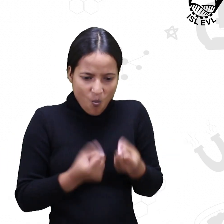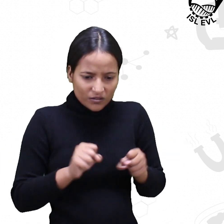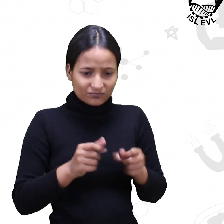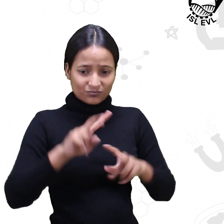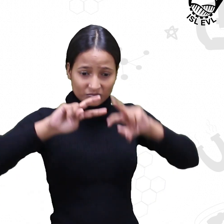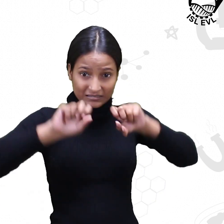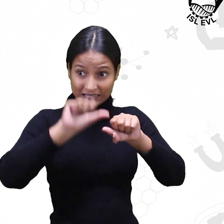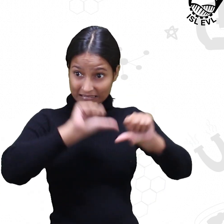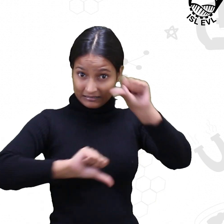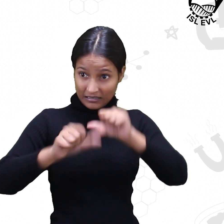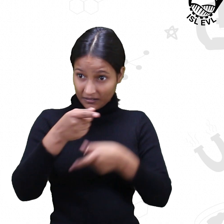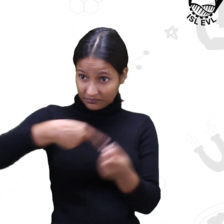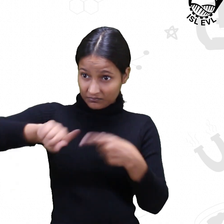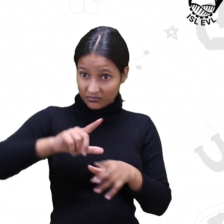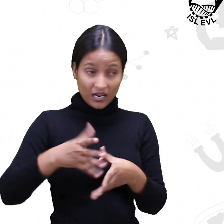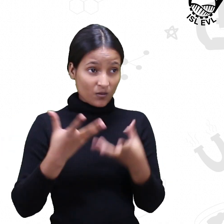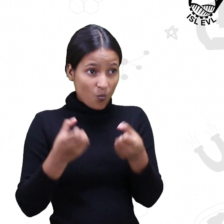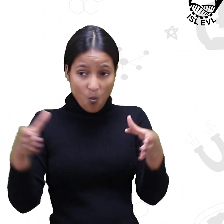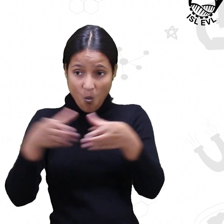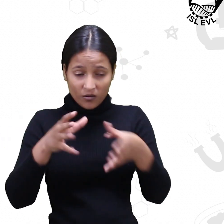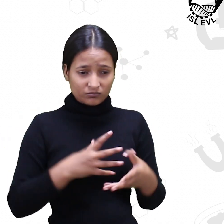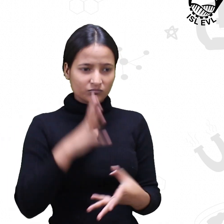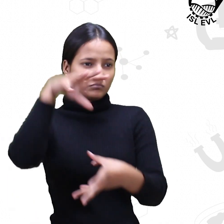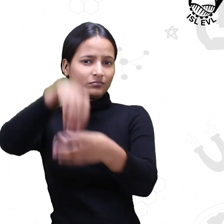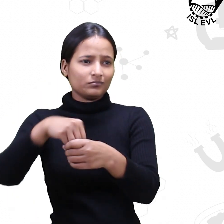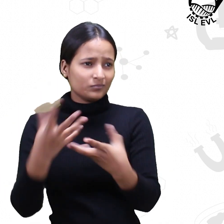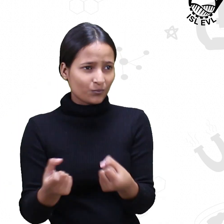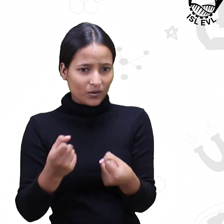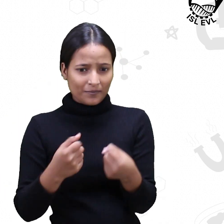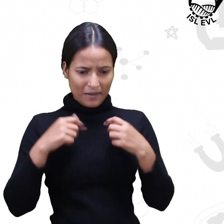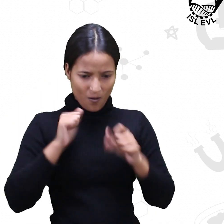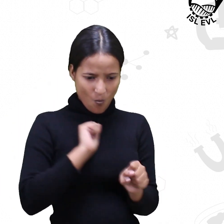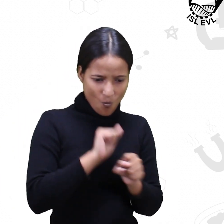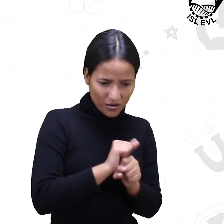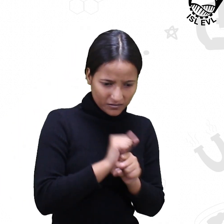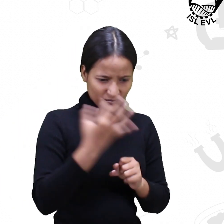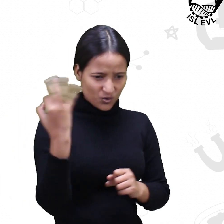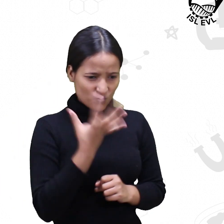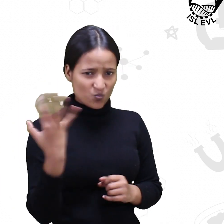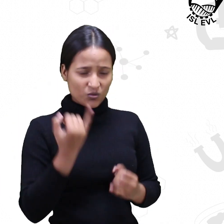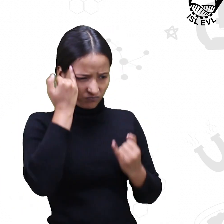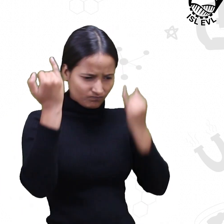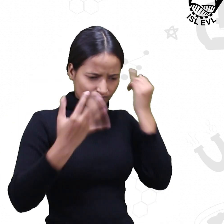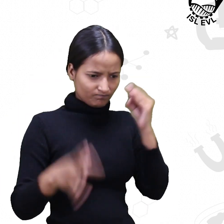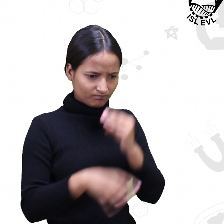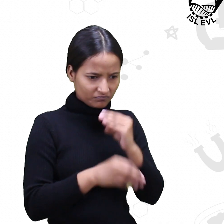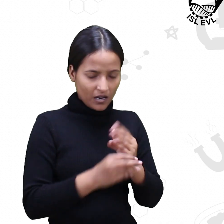I had to come back and contribute to our science ecosystem. How my research differs from possibly many